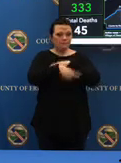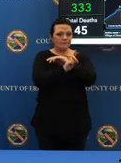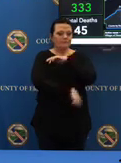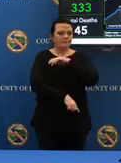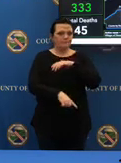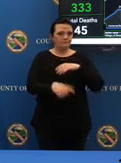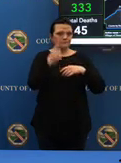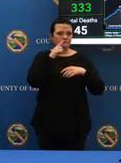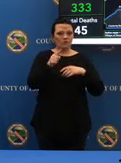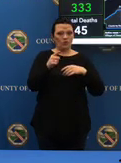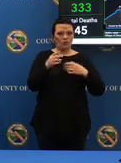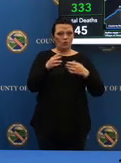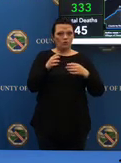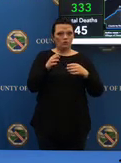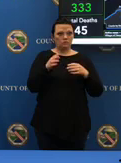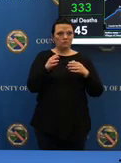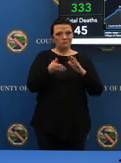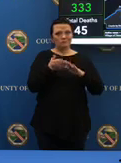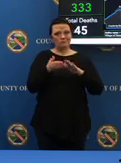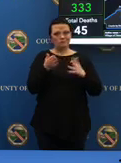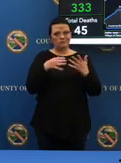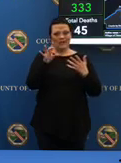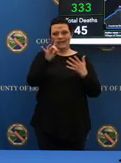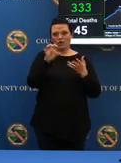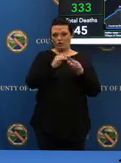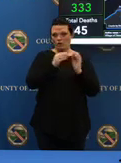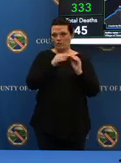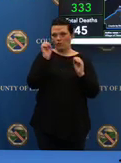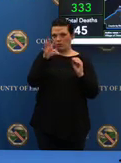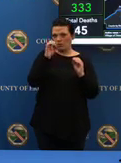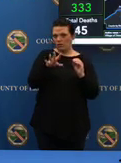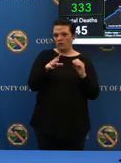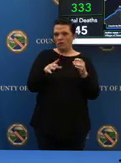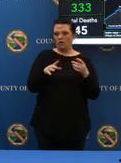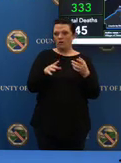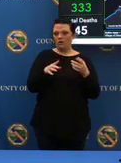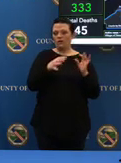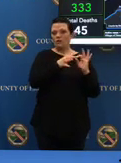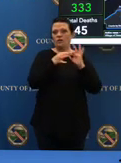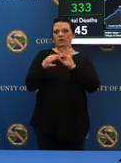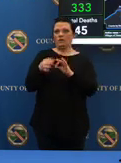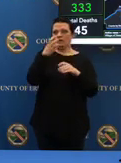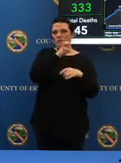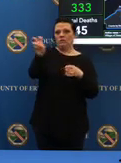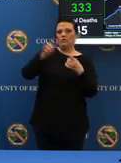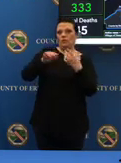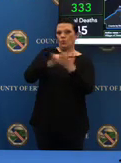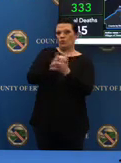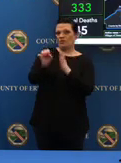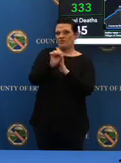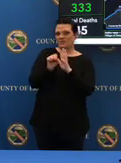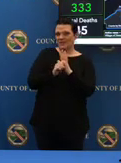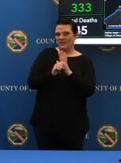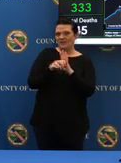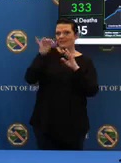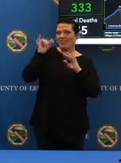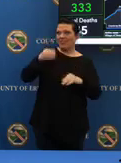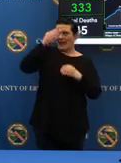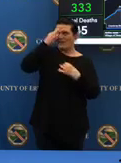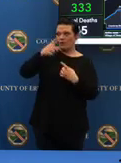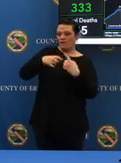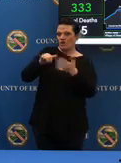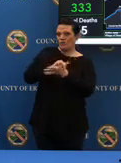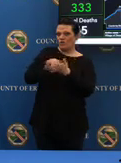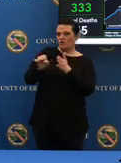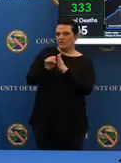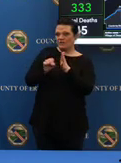your operation. The 800 number that I previously showed it goes to New York State. That information from New York State is